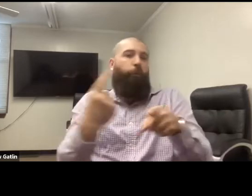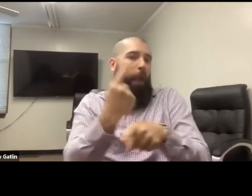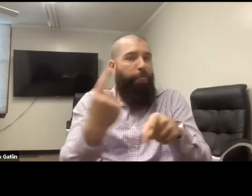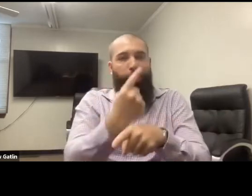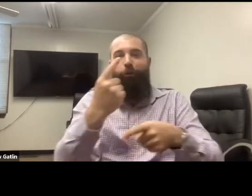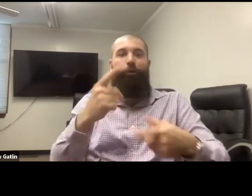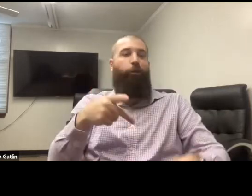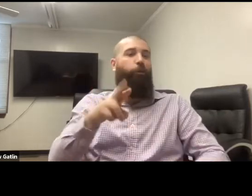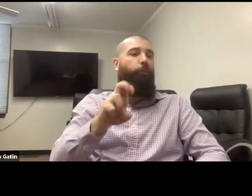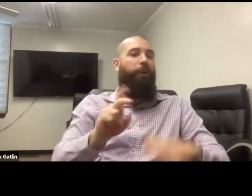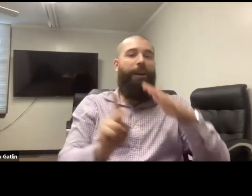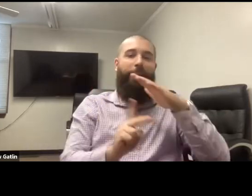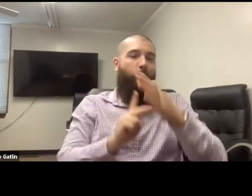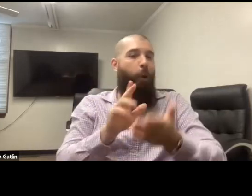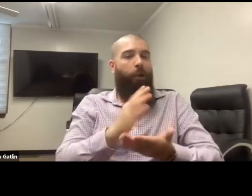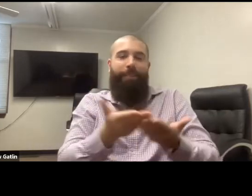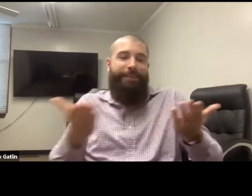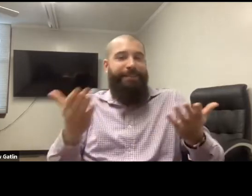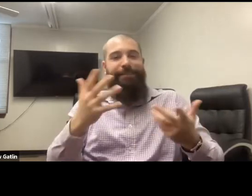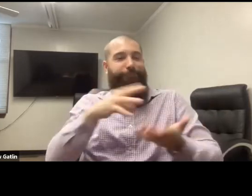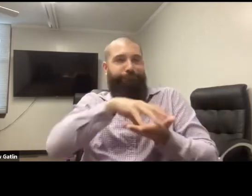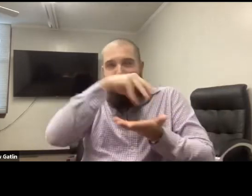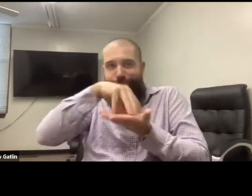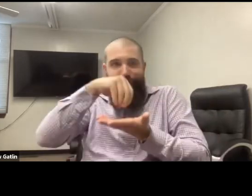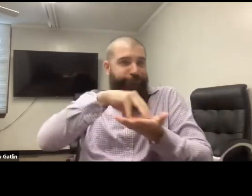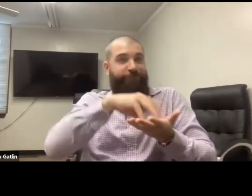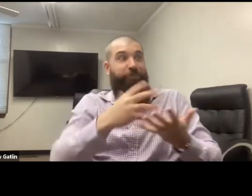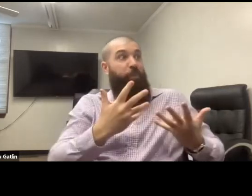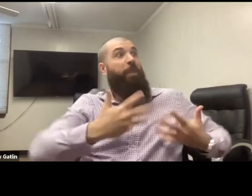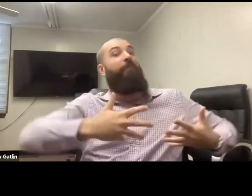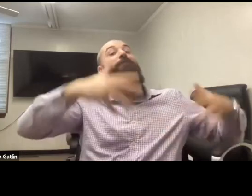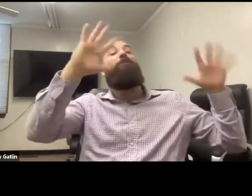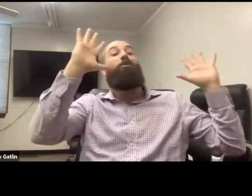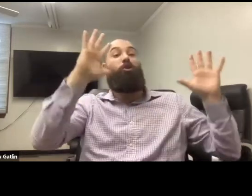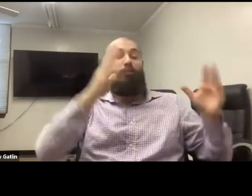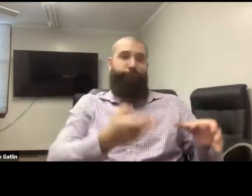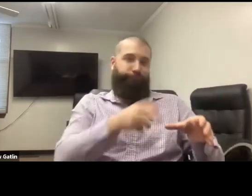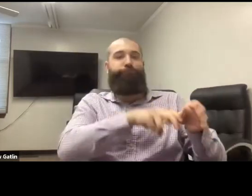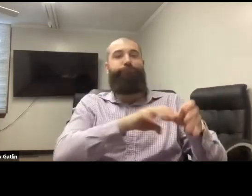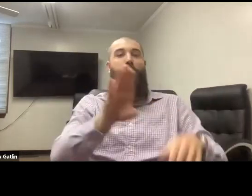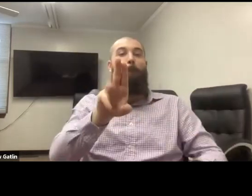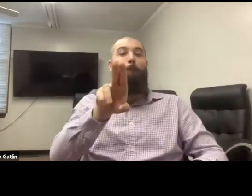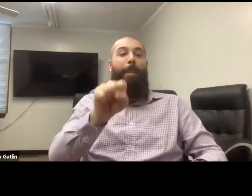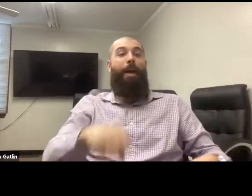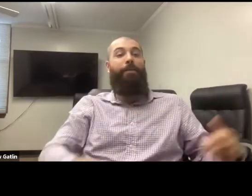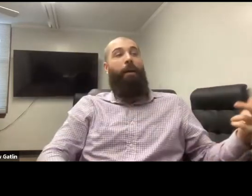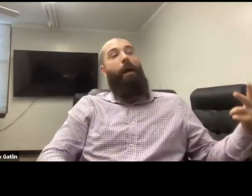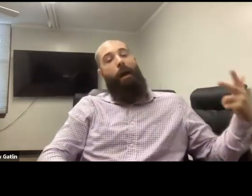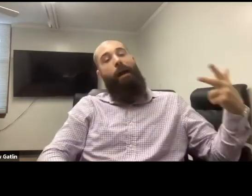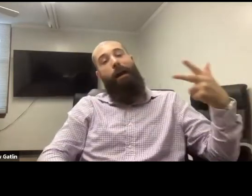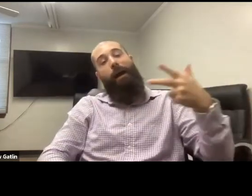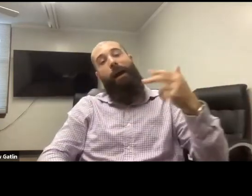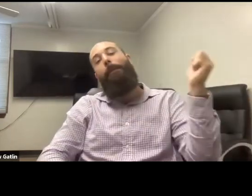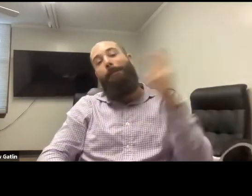That's where I was learning ASL and just, you know, just regular kindergarten stuff. So I got